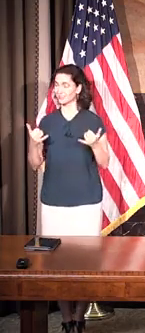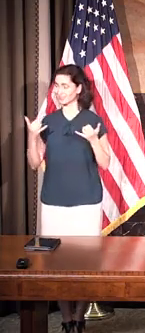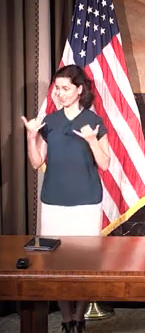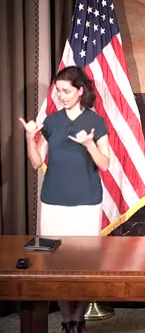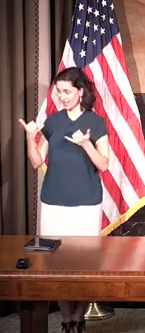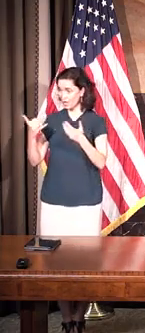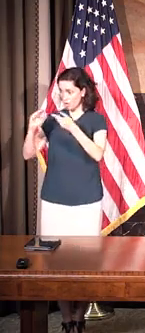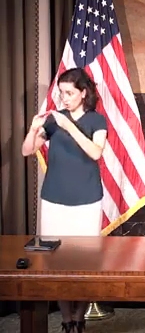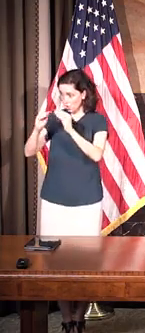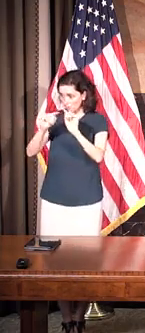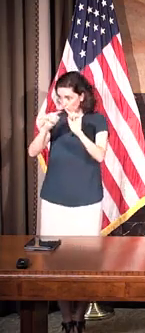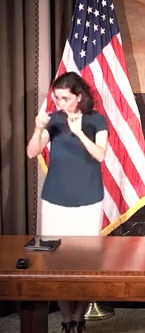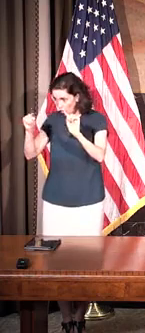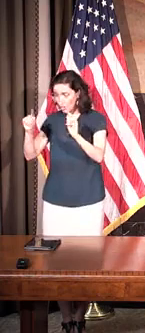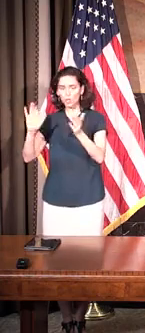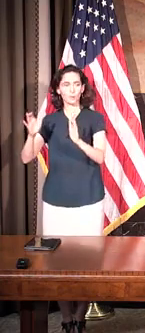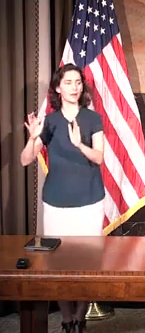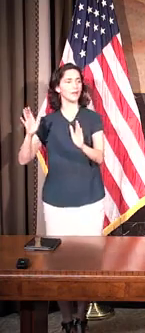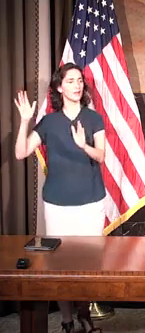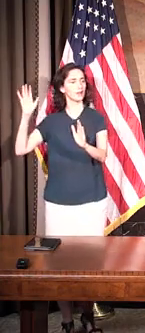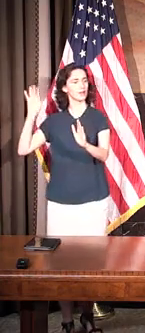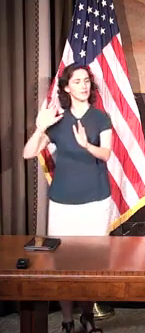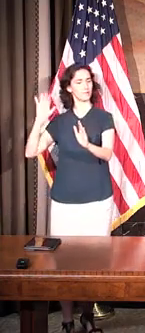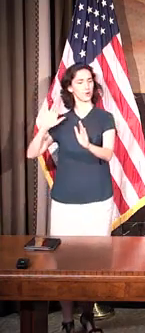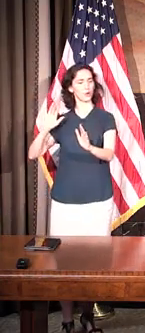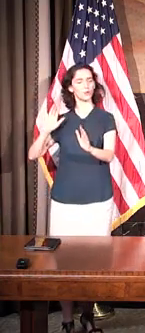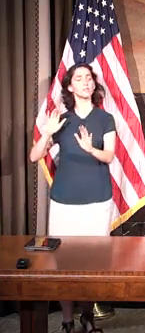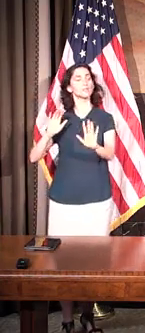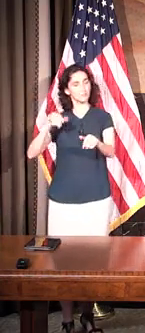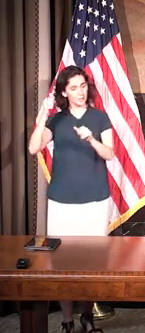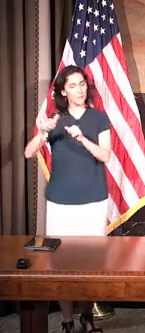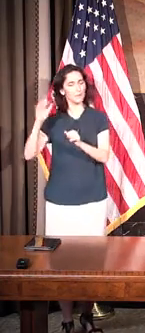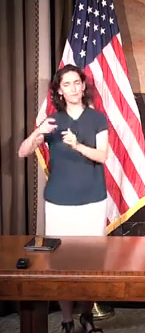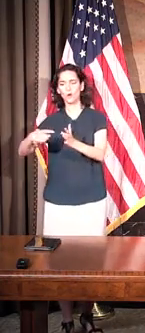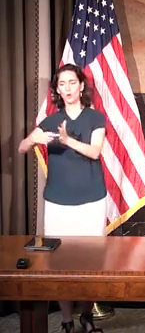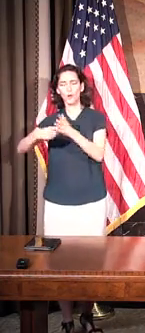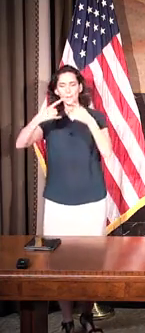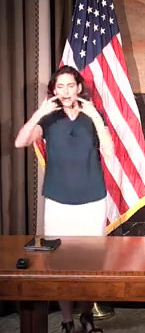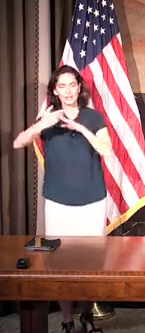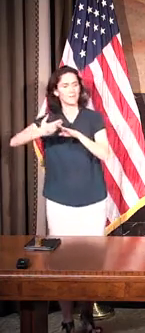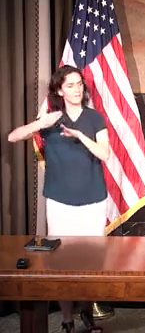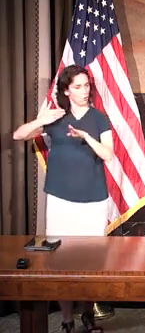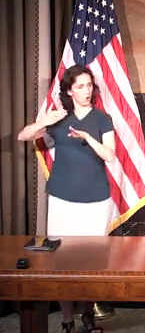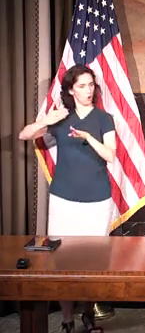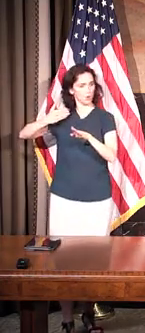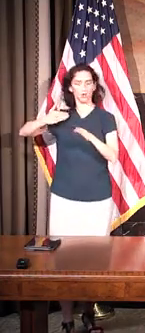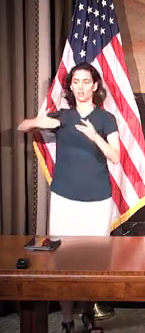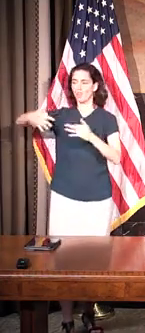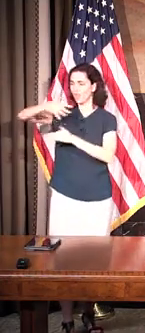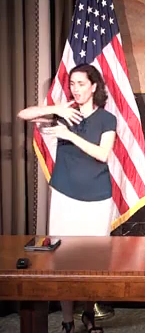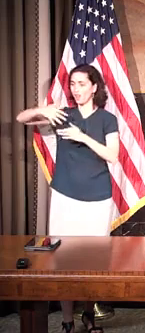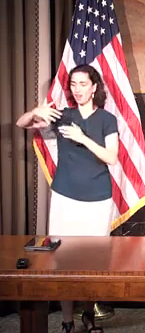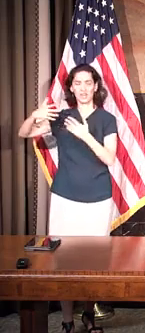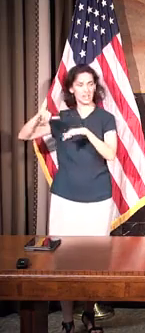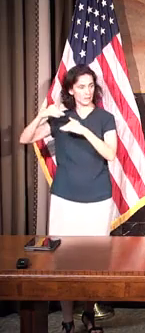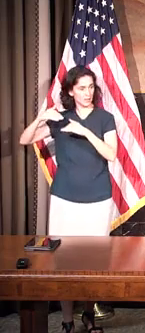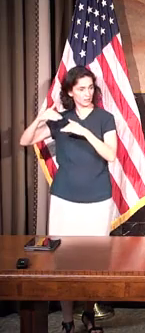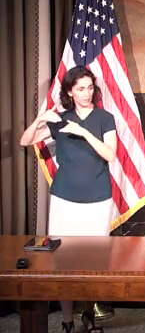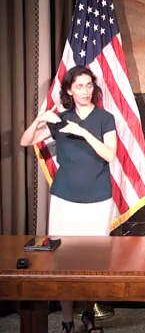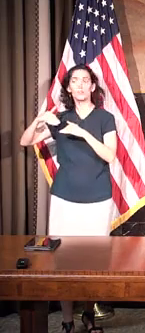today are a lot better than we were experiencing before we put the mask mandate in place, before we limited social gatherings and so